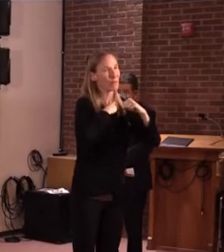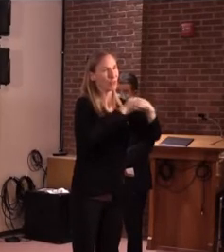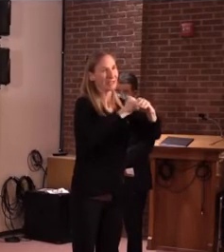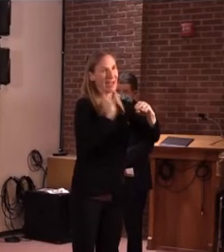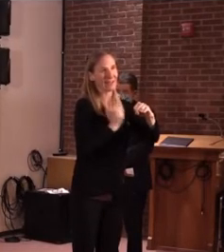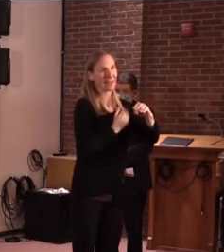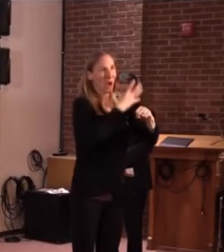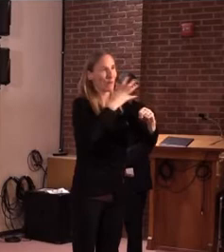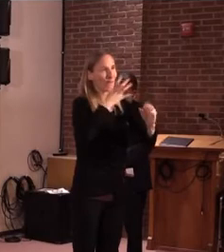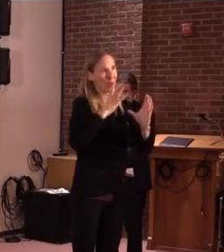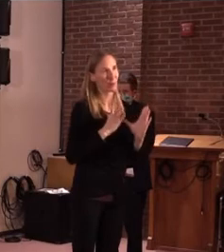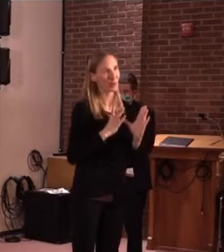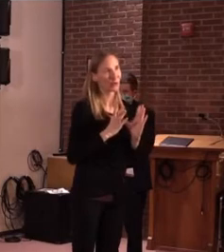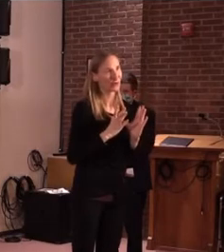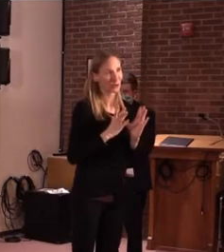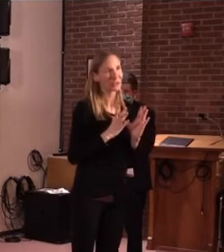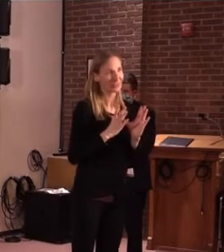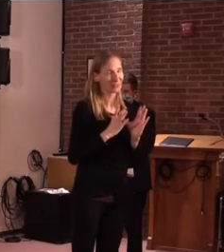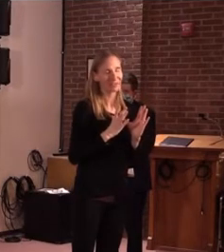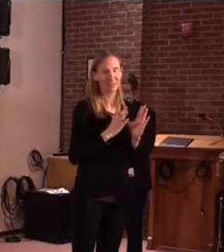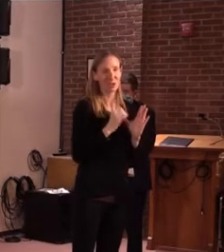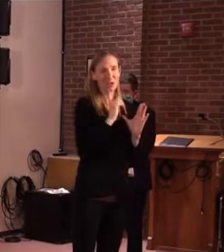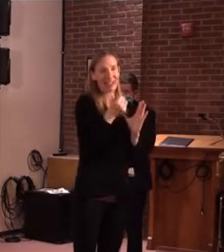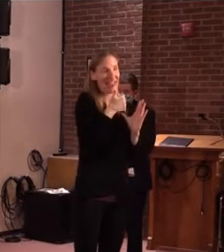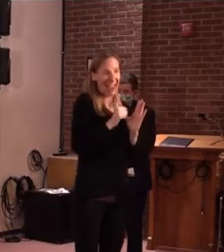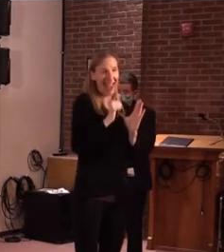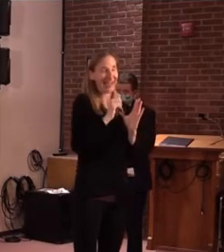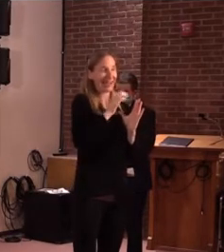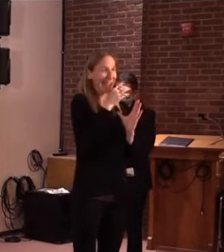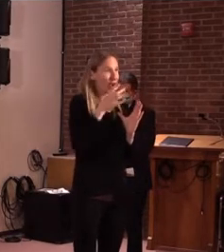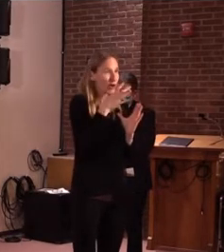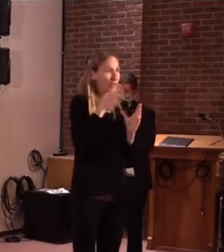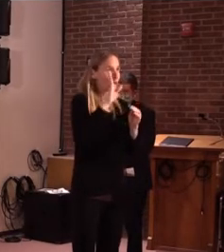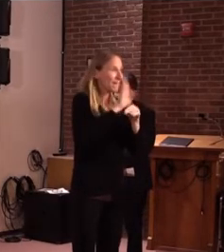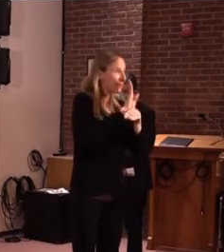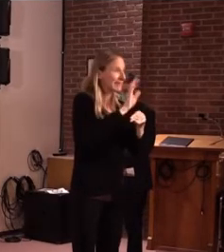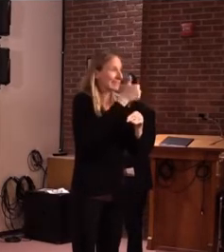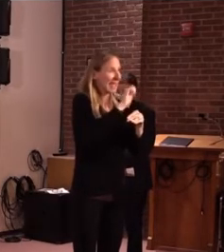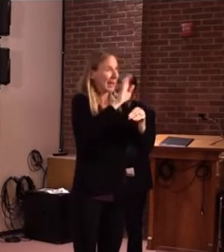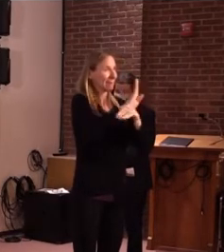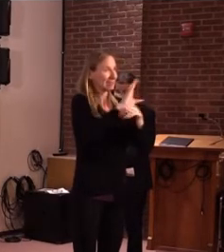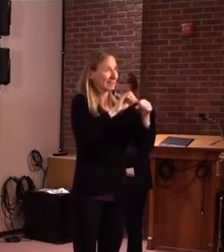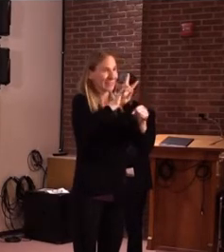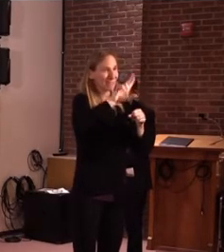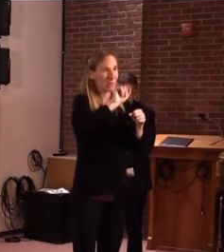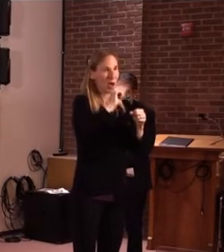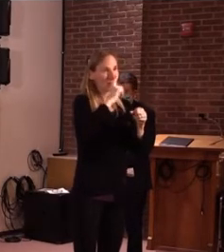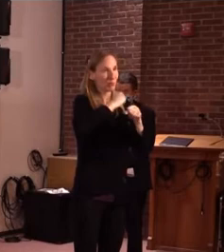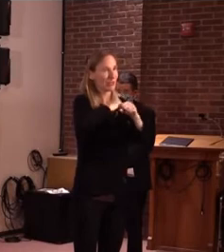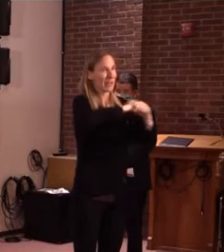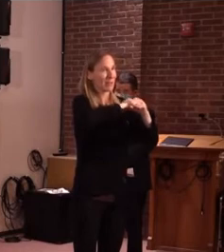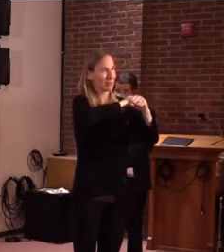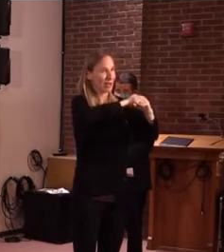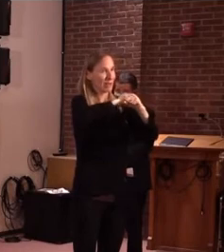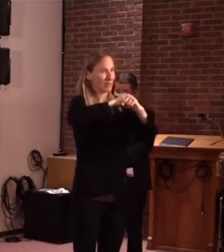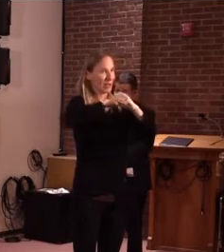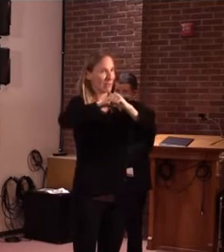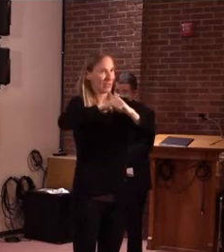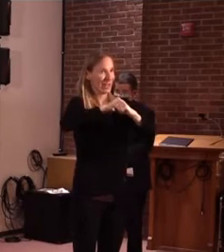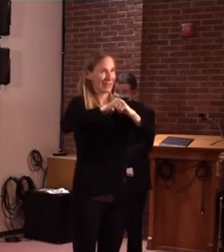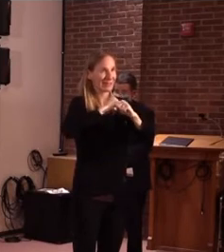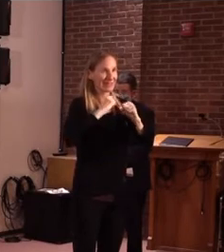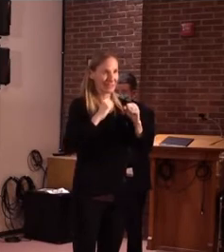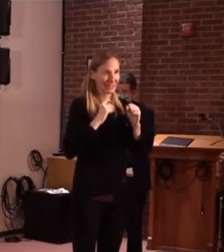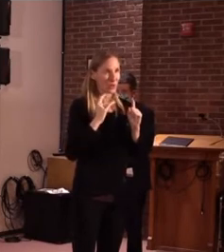farmers as well as any ag business and any business in Vermont. We want to protect them at this point